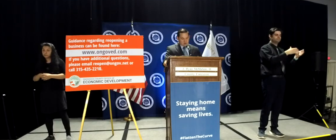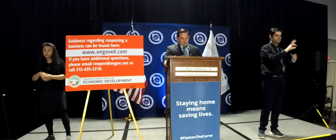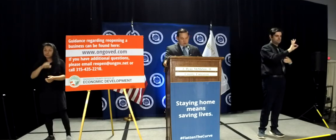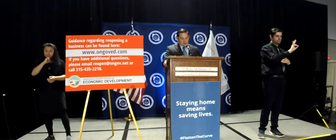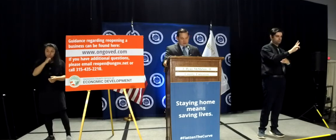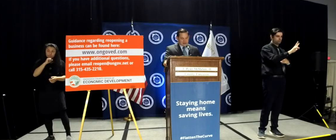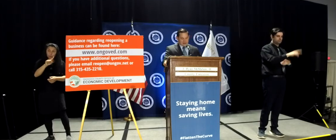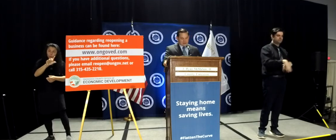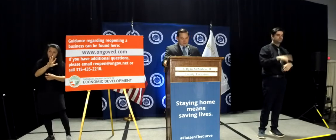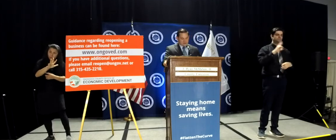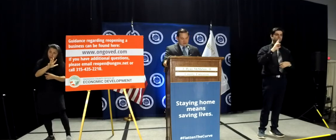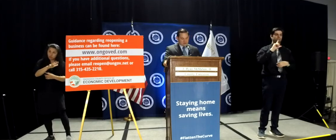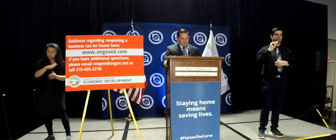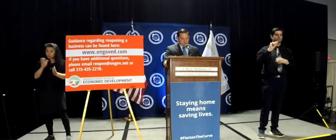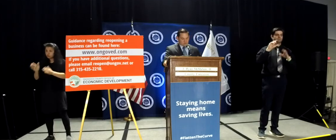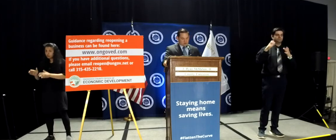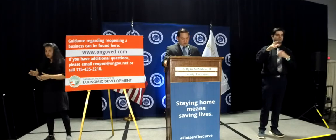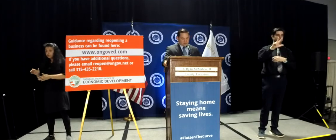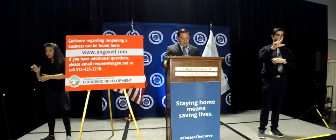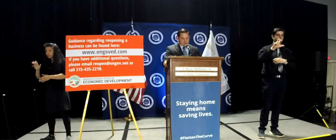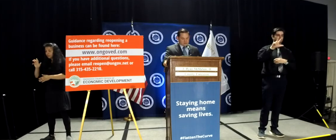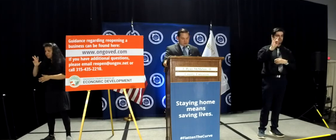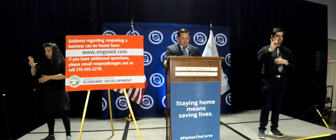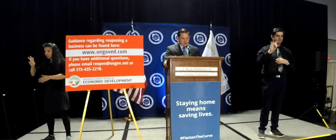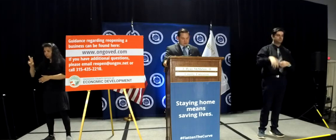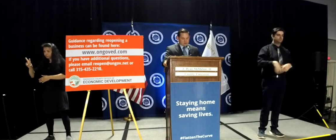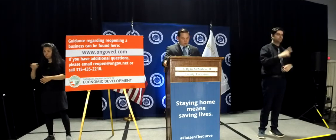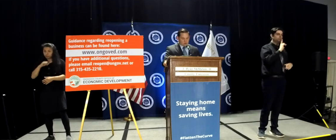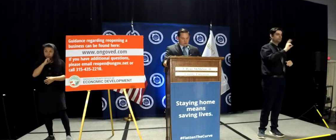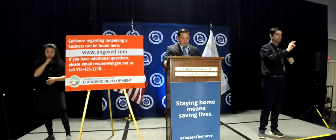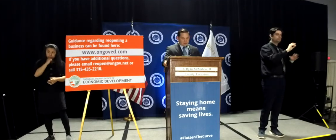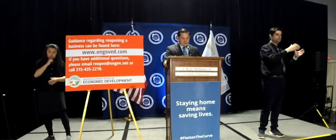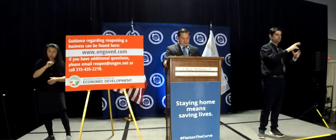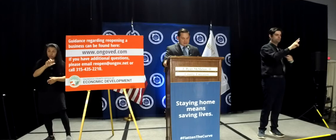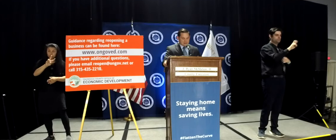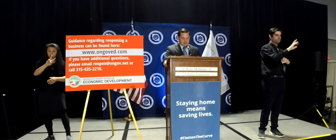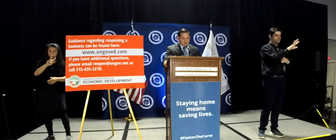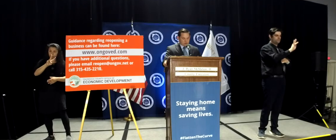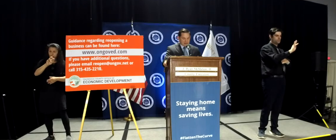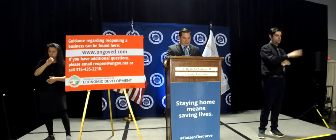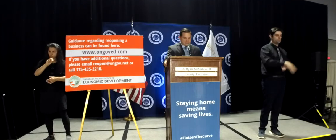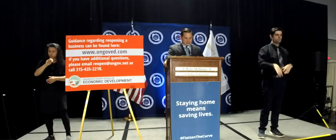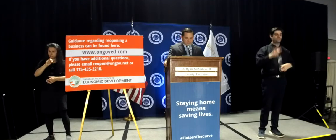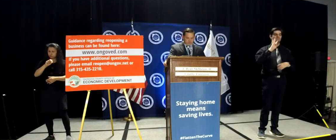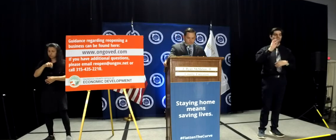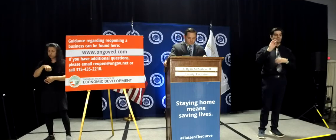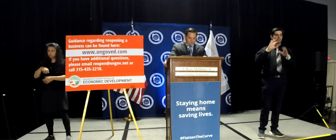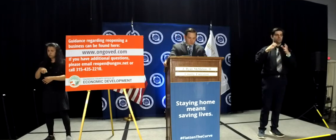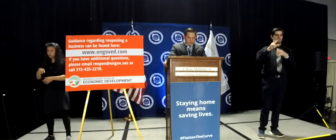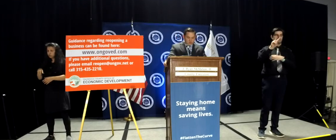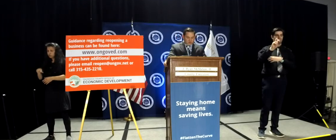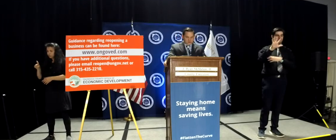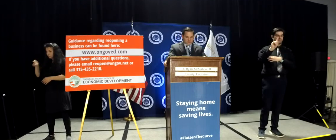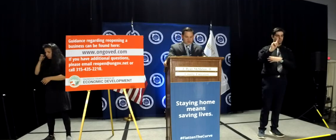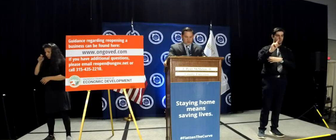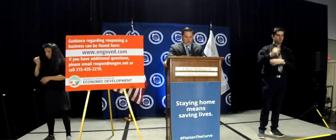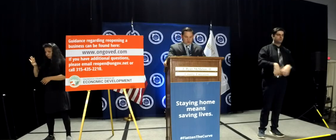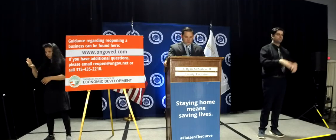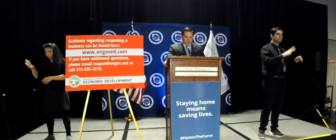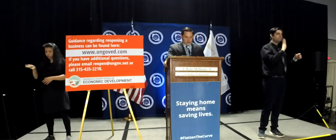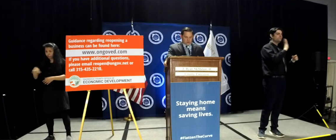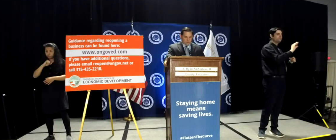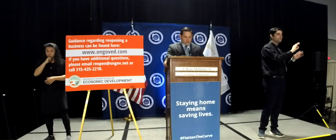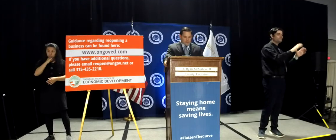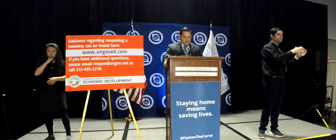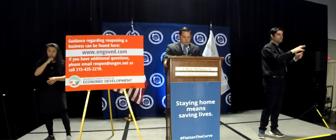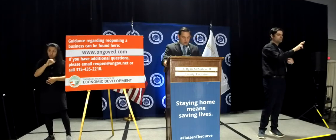60s, 199 in their 70s, 186 in their 80s, and 119 in their 90s. City of